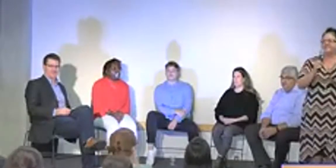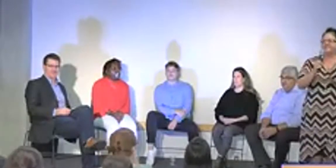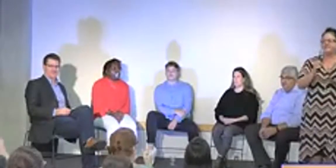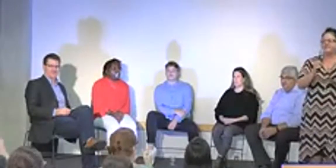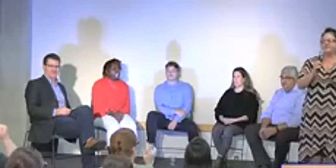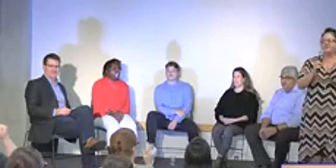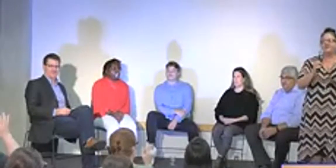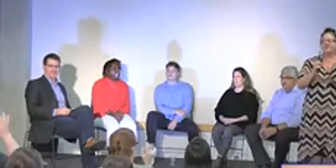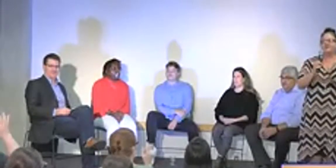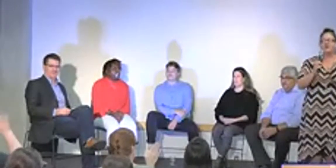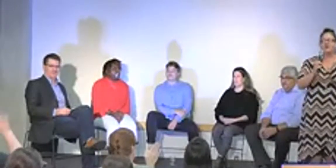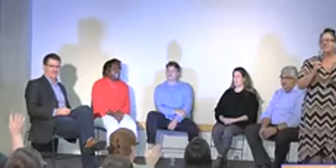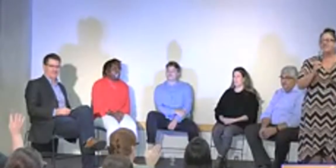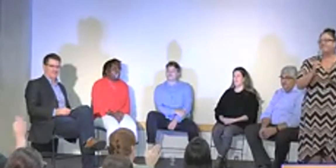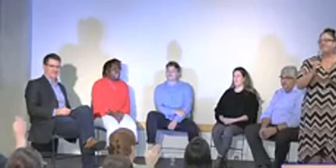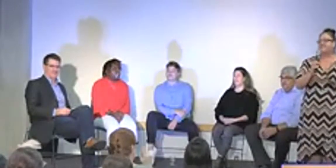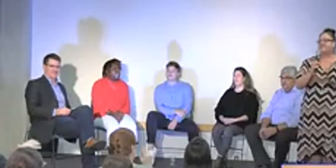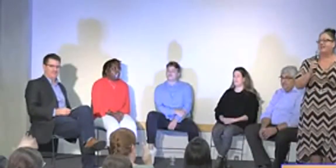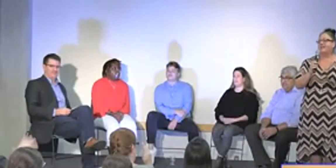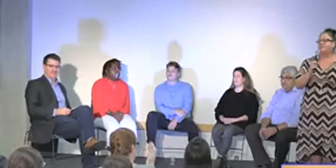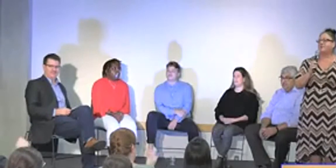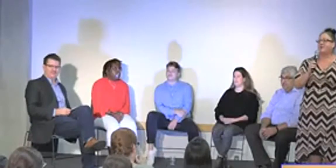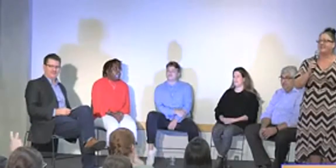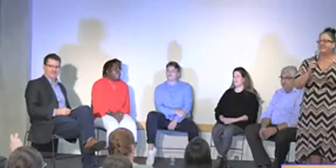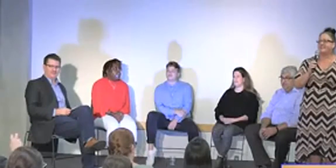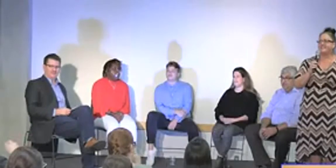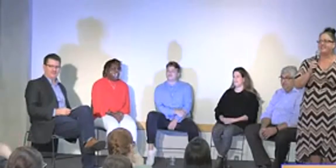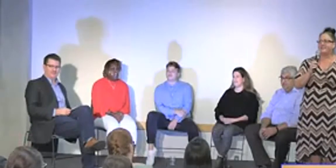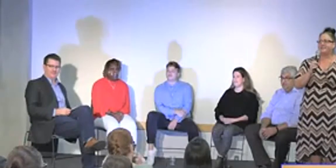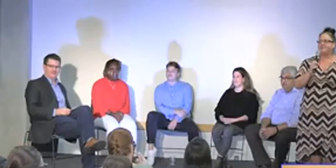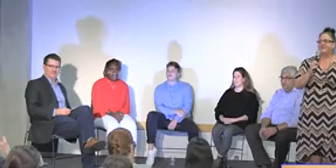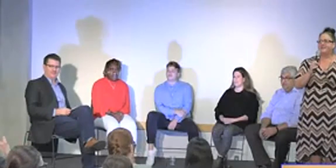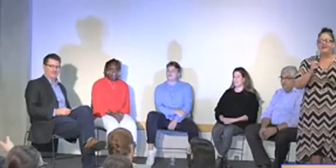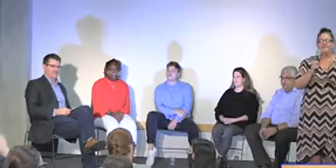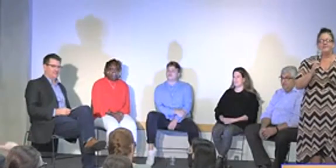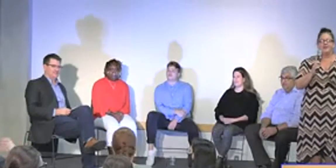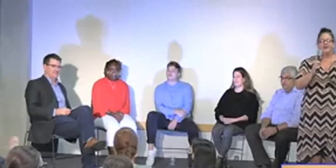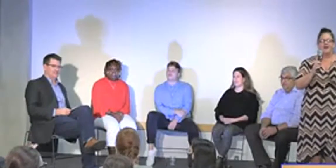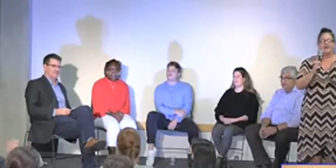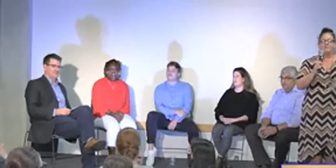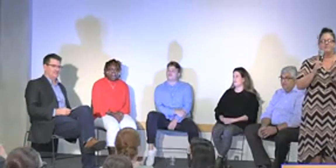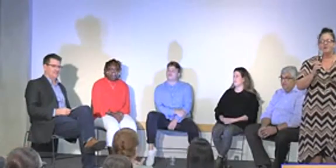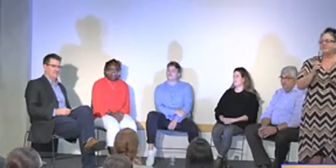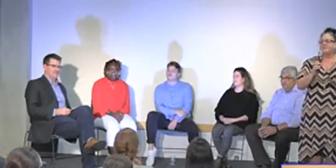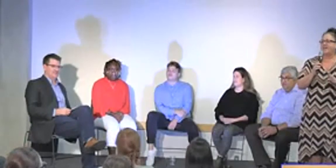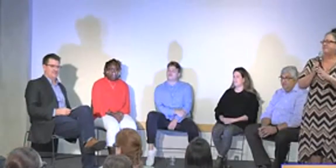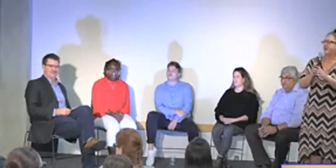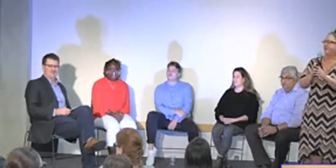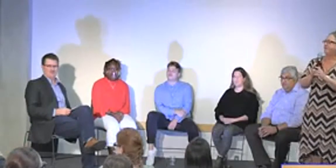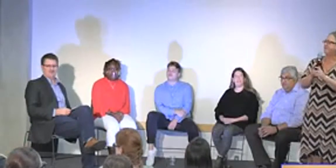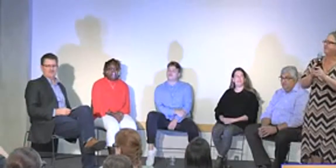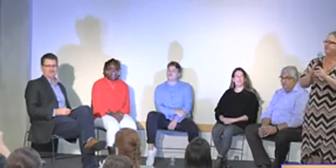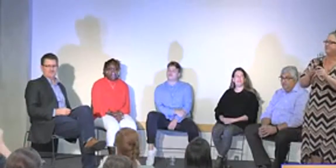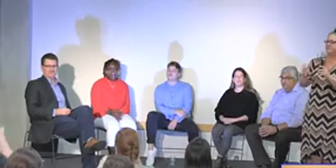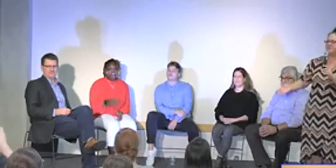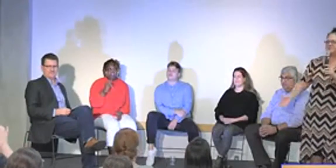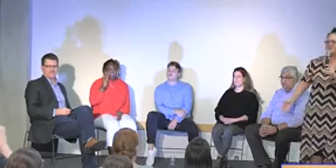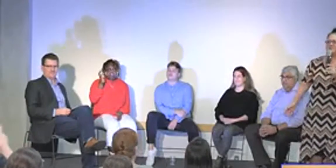idea to host this event. And we're very excited to see you. I will let Michael introduce